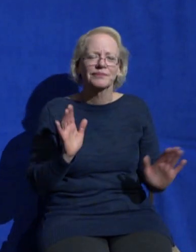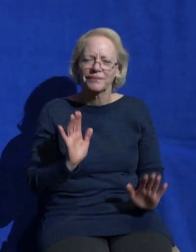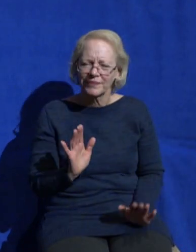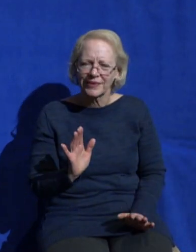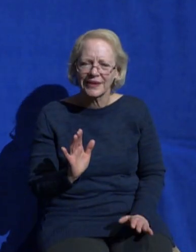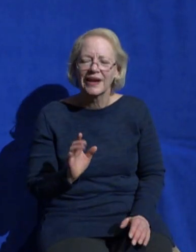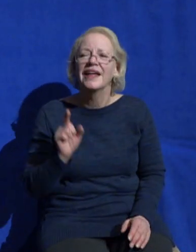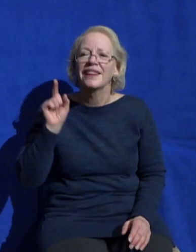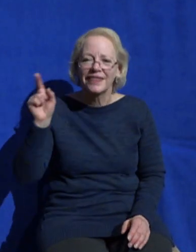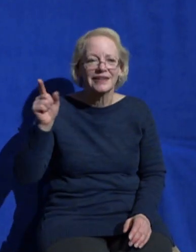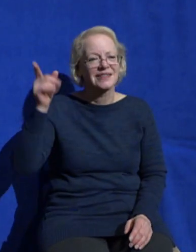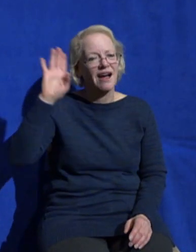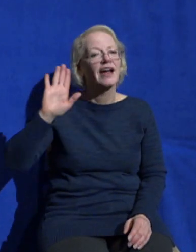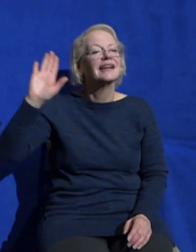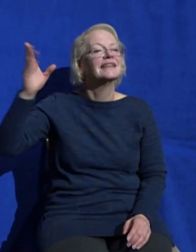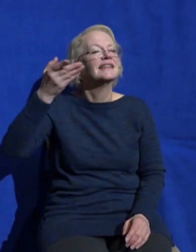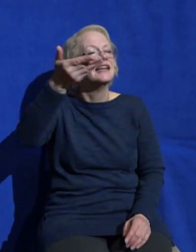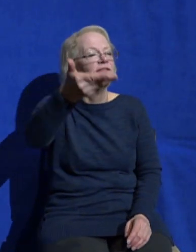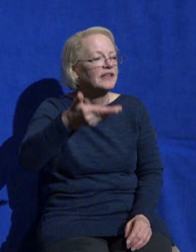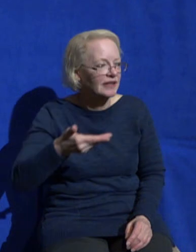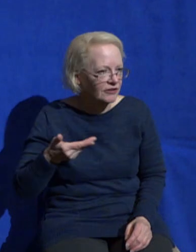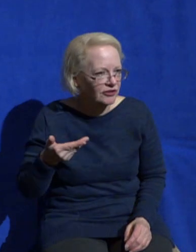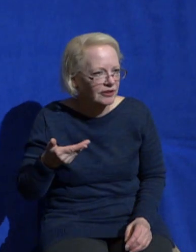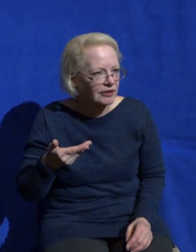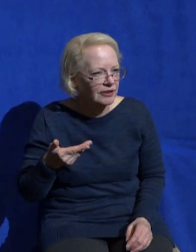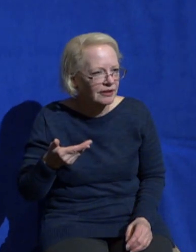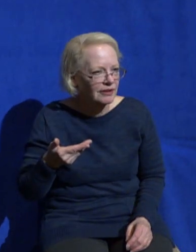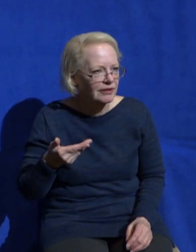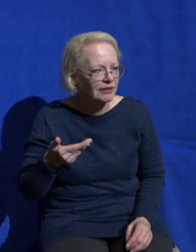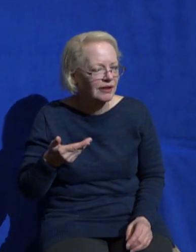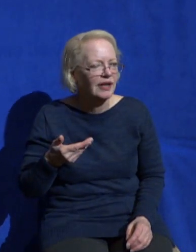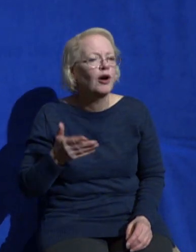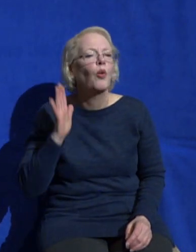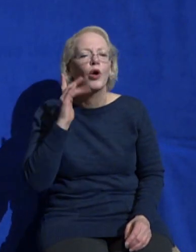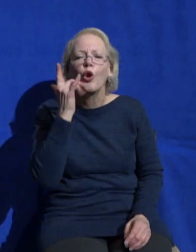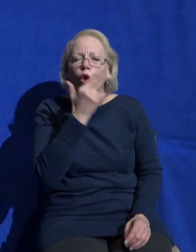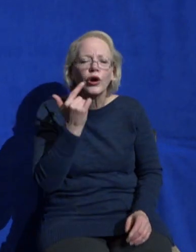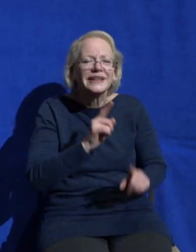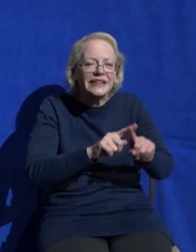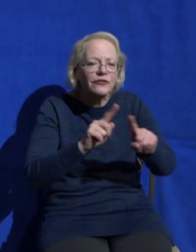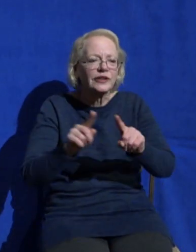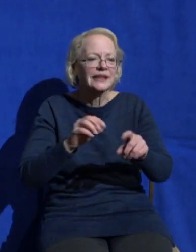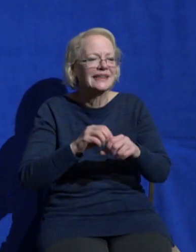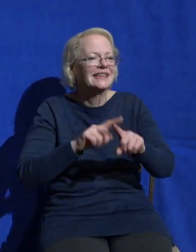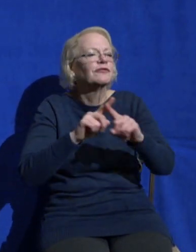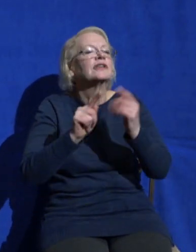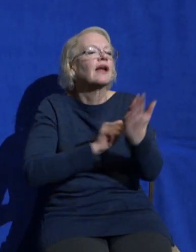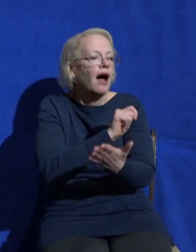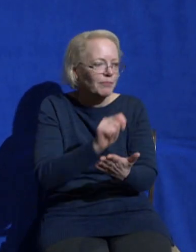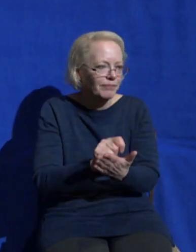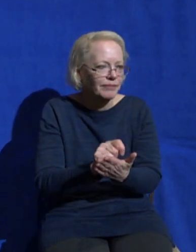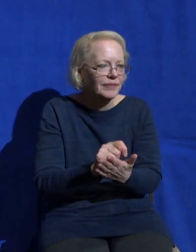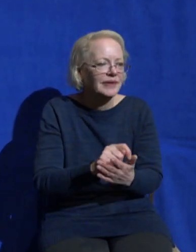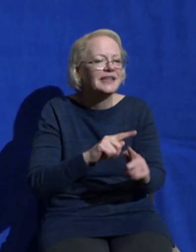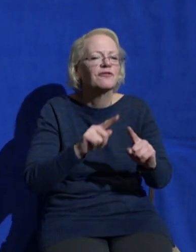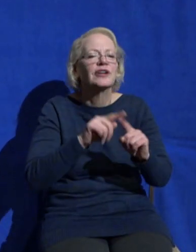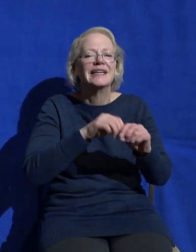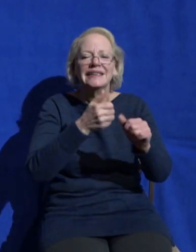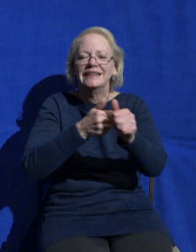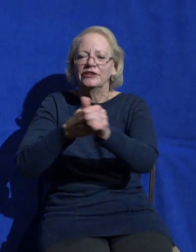what I'm talking about and I think what Jesus is talking about here is this has to become a mindset it has to